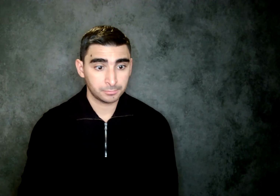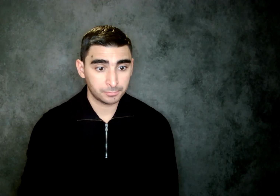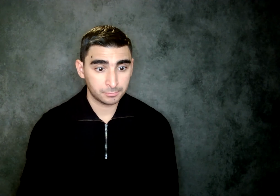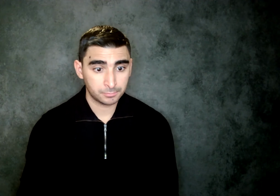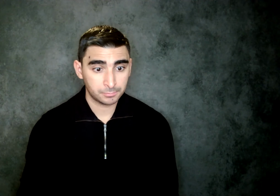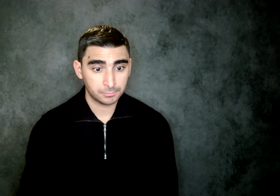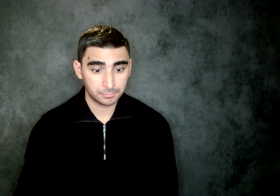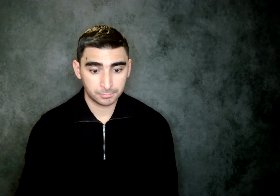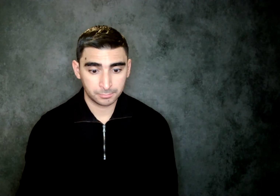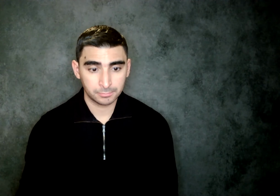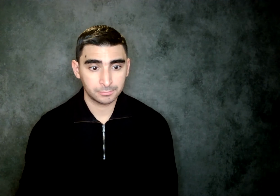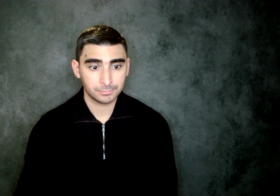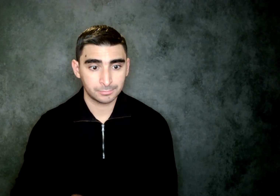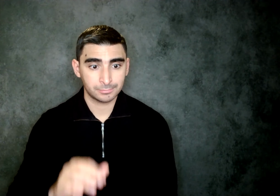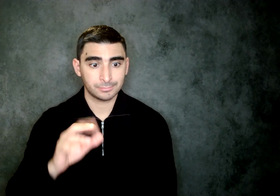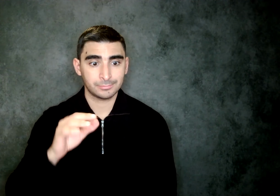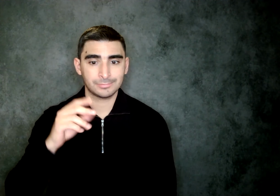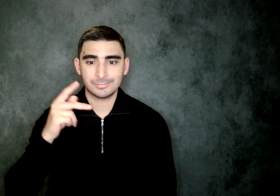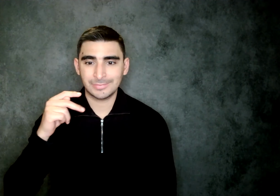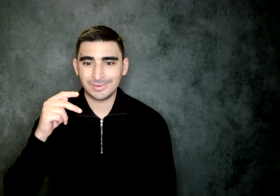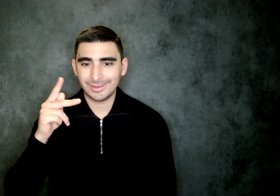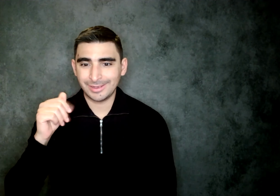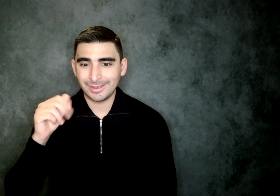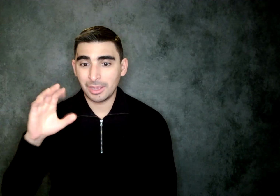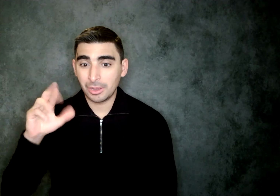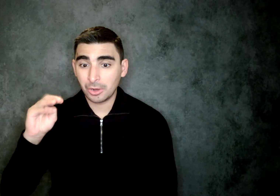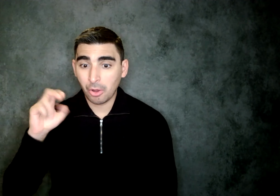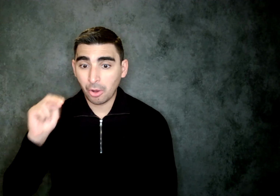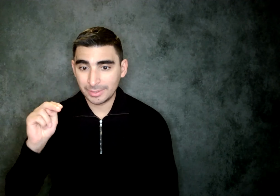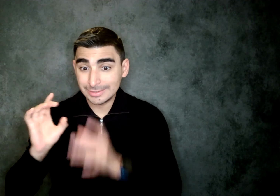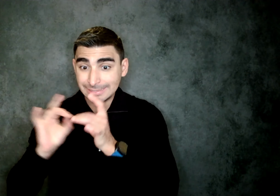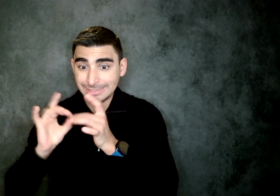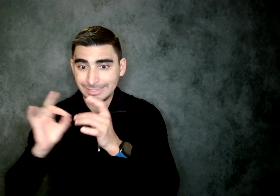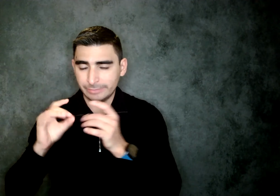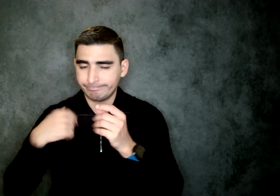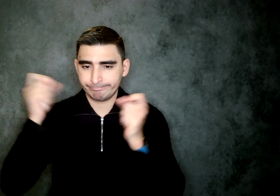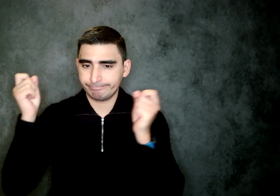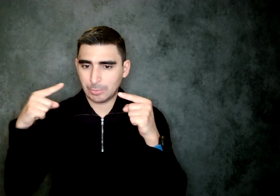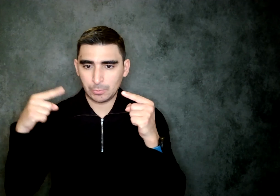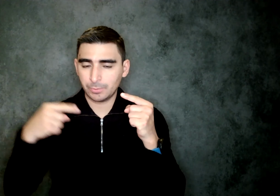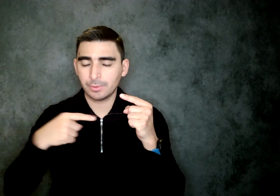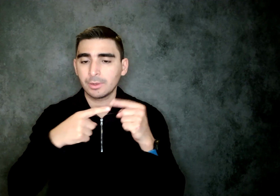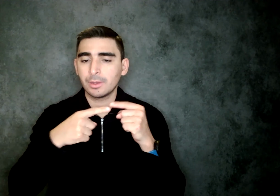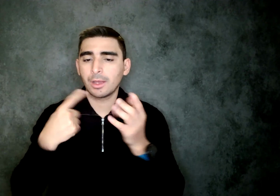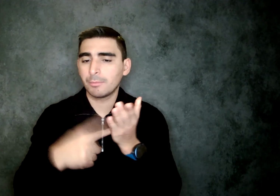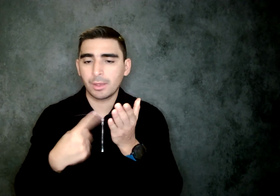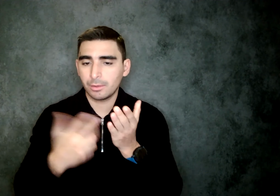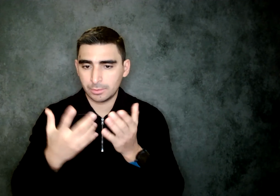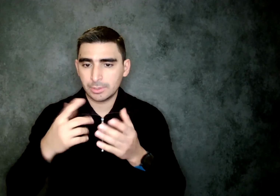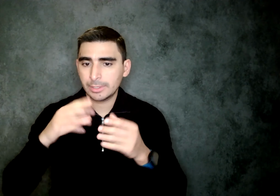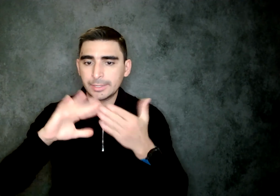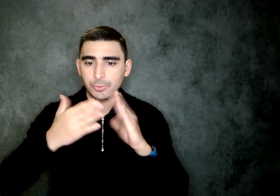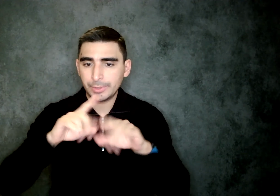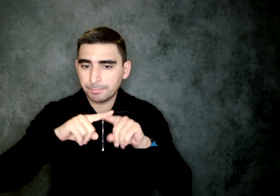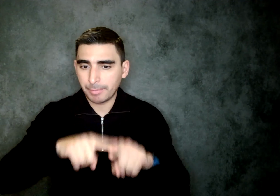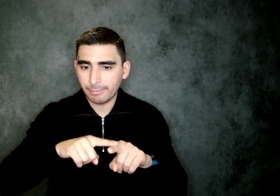Carmen just saved you from hearing my voice say something very similar to that, this idea of community-based